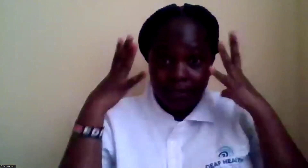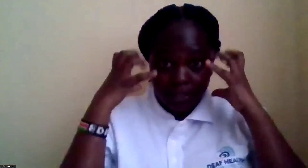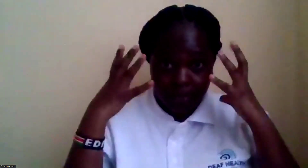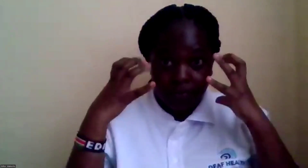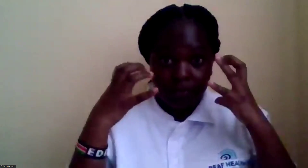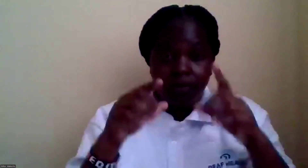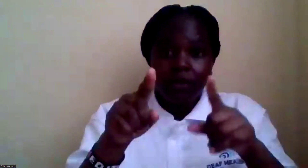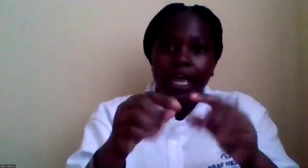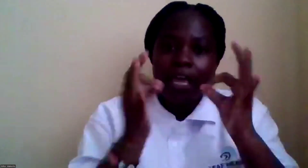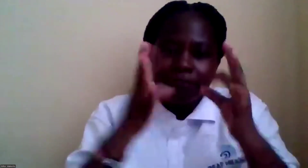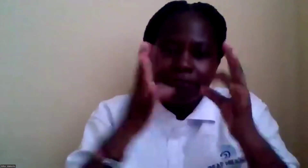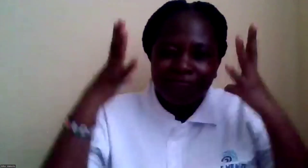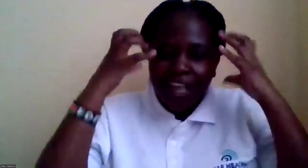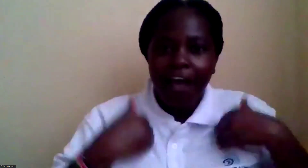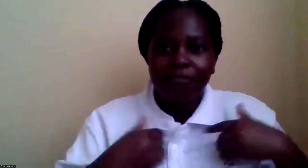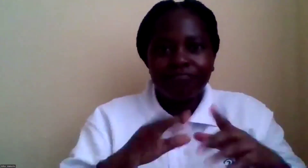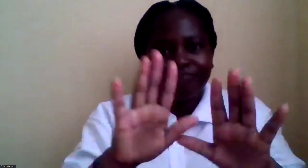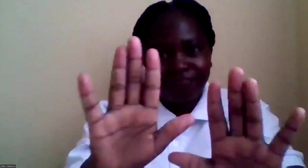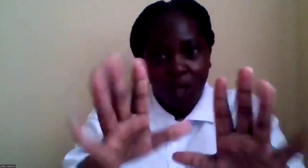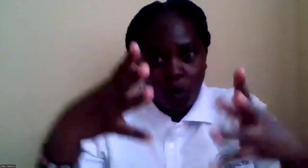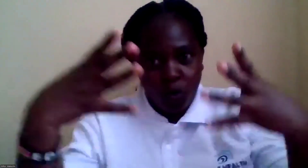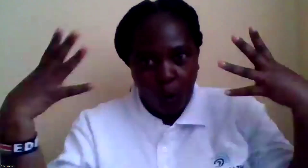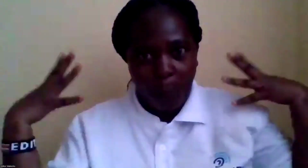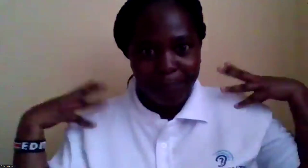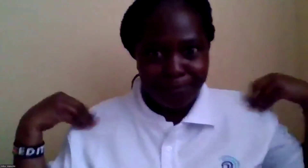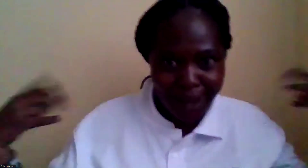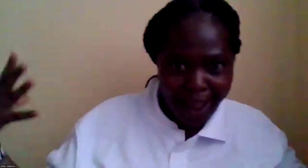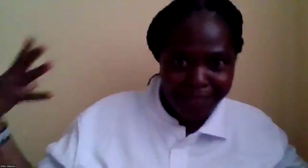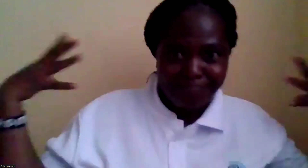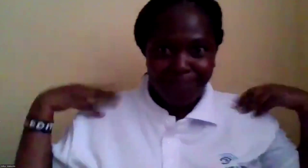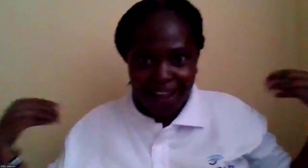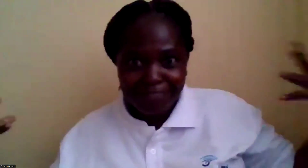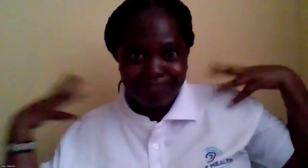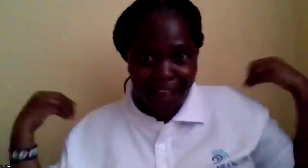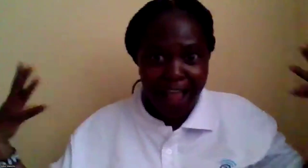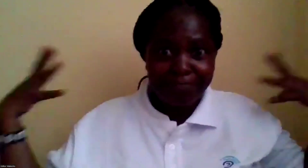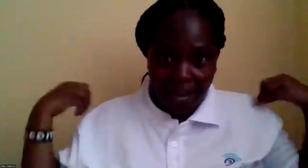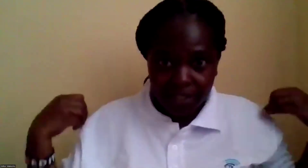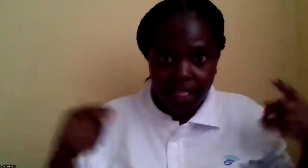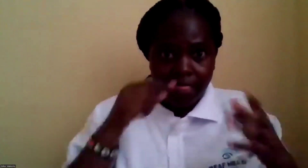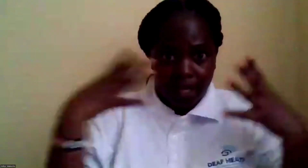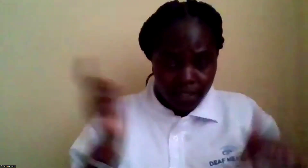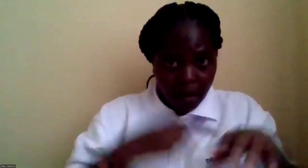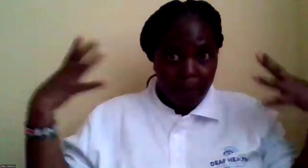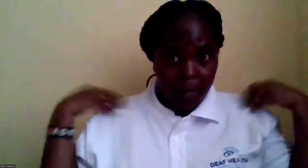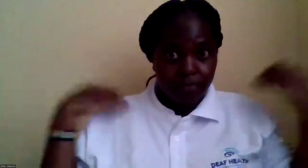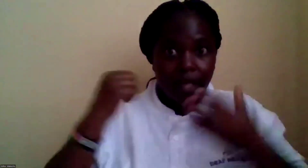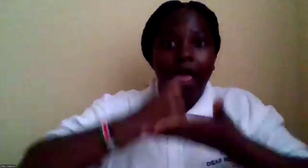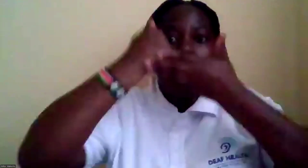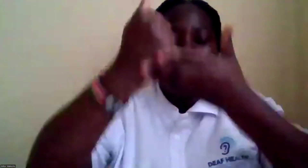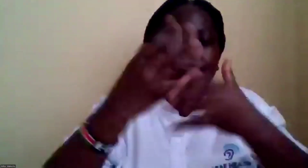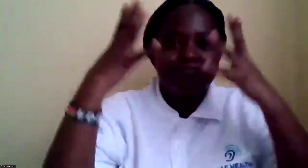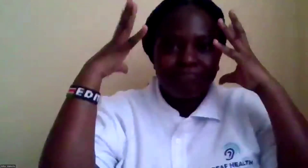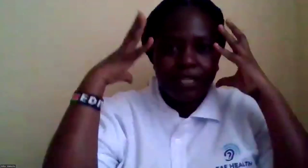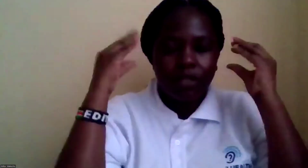helps. Actually, exercise can hit very many birds with one stone because it helps to relieve stress,